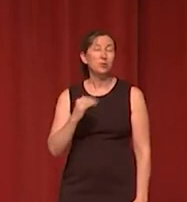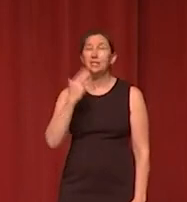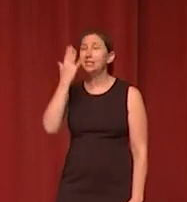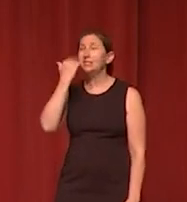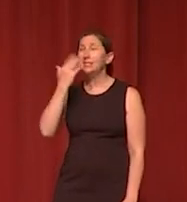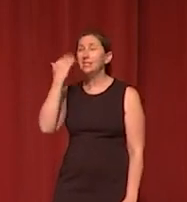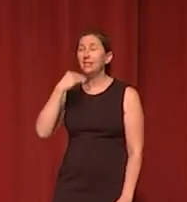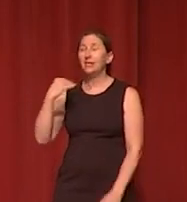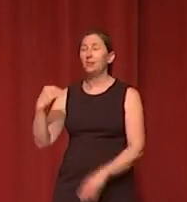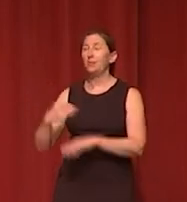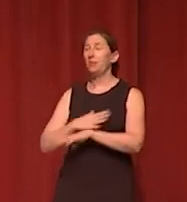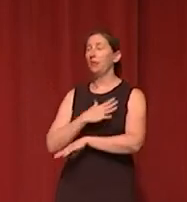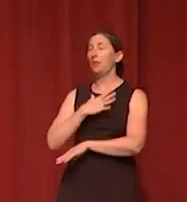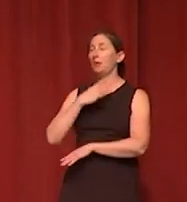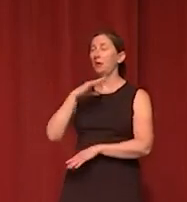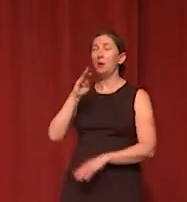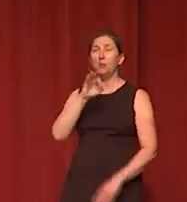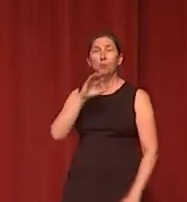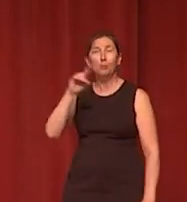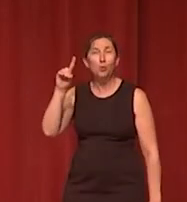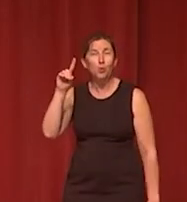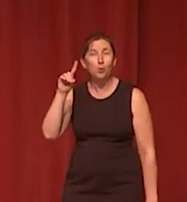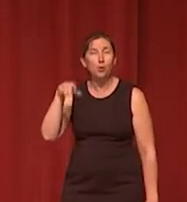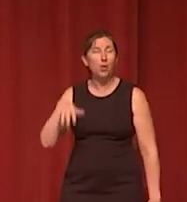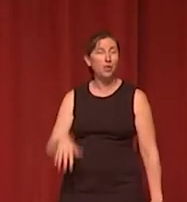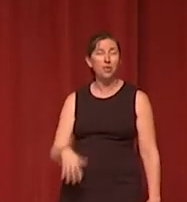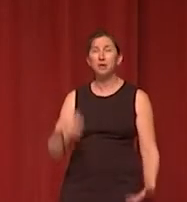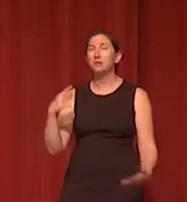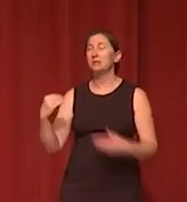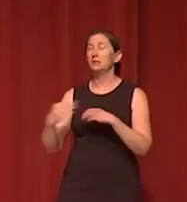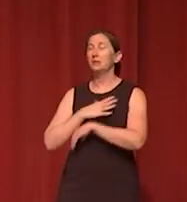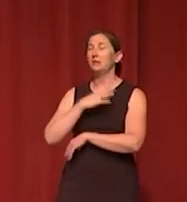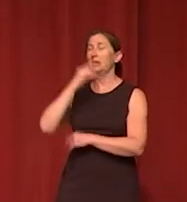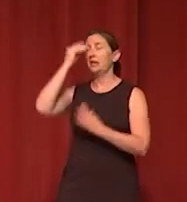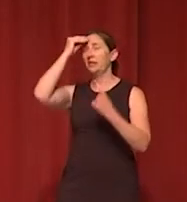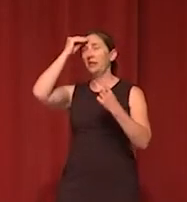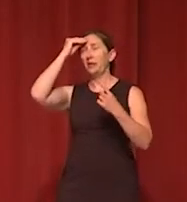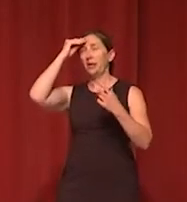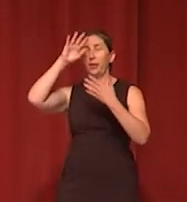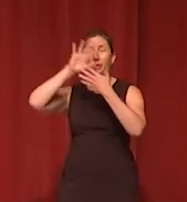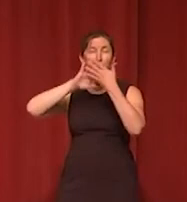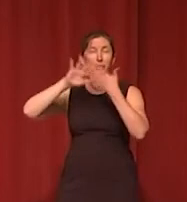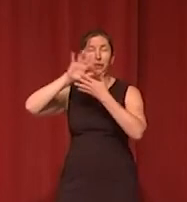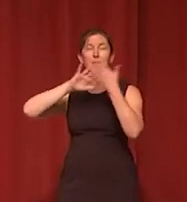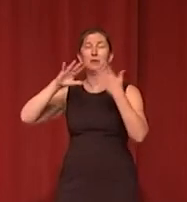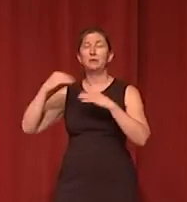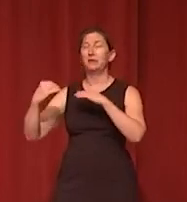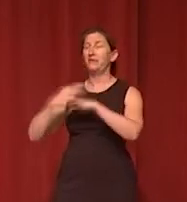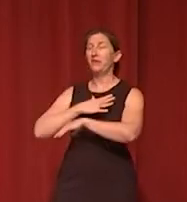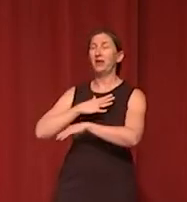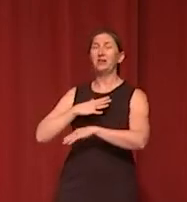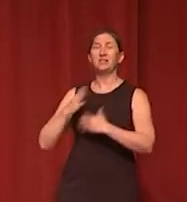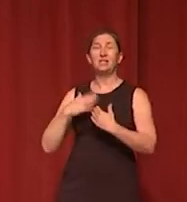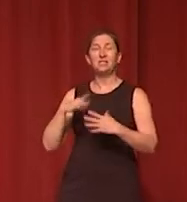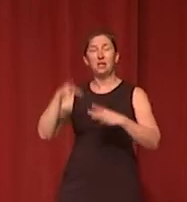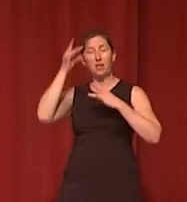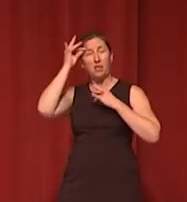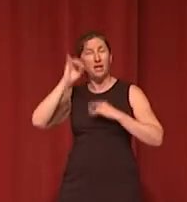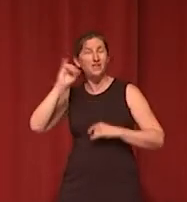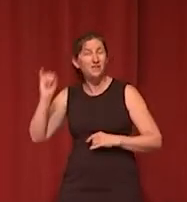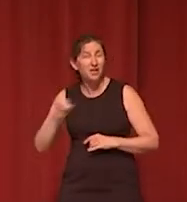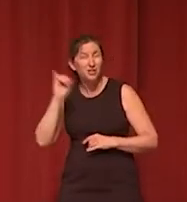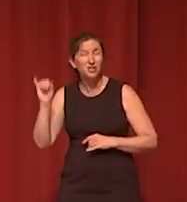mood, impact our thinking, increase our risk for infections and other contributors, which can affect memory.